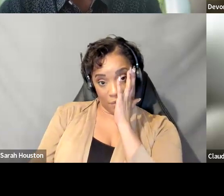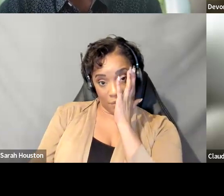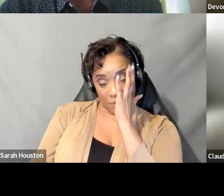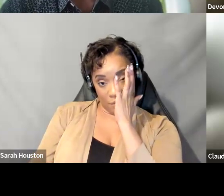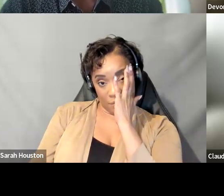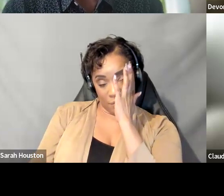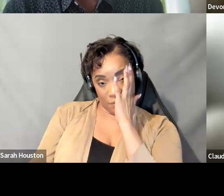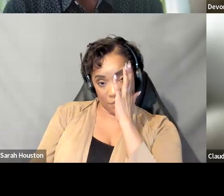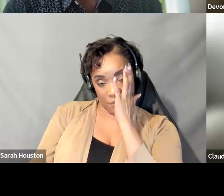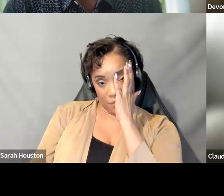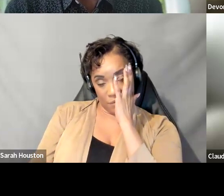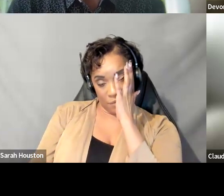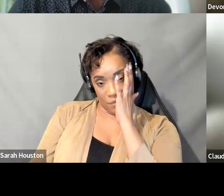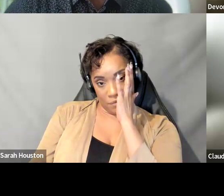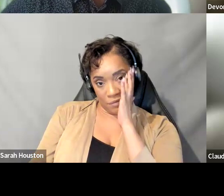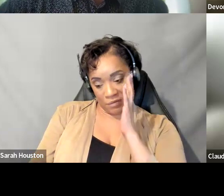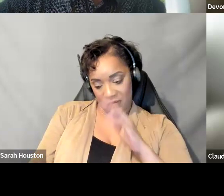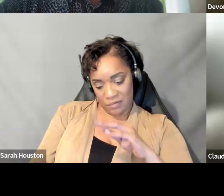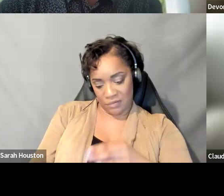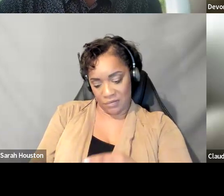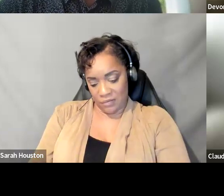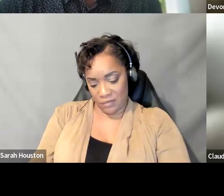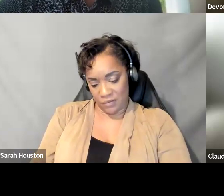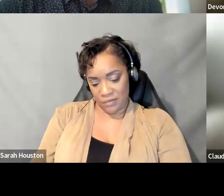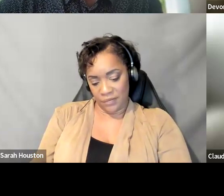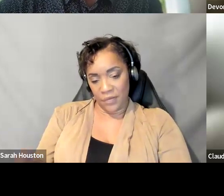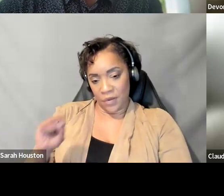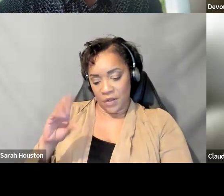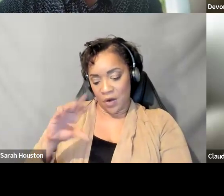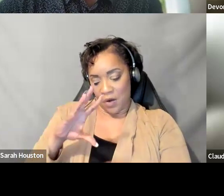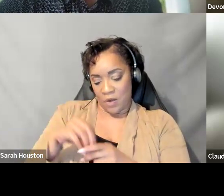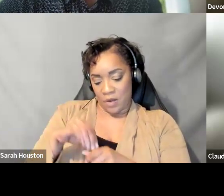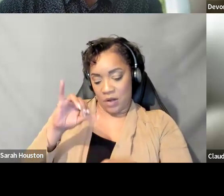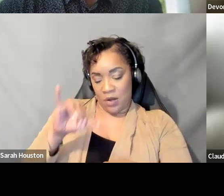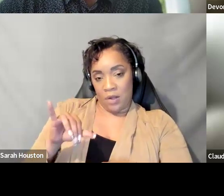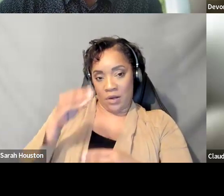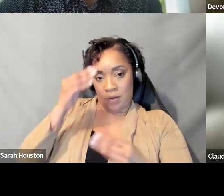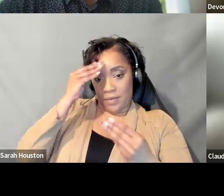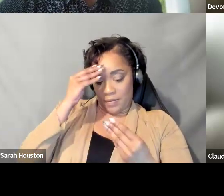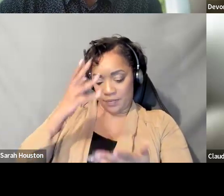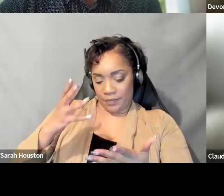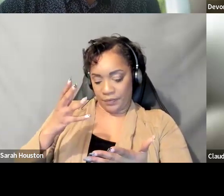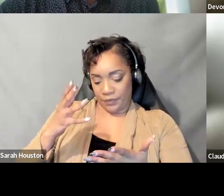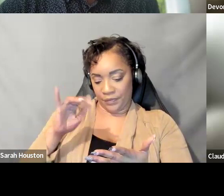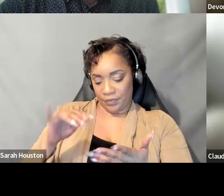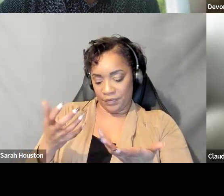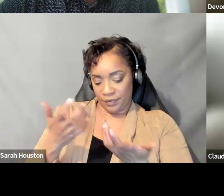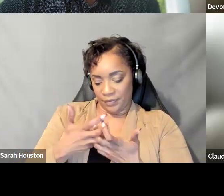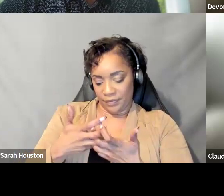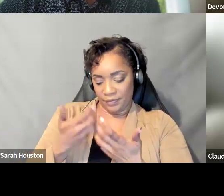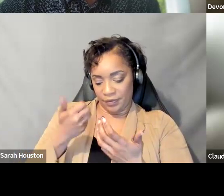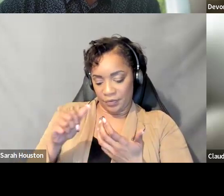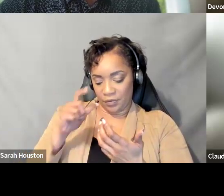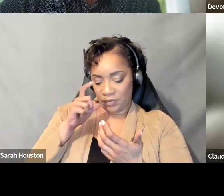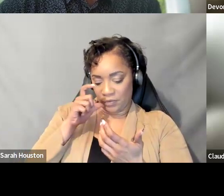Sure. So within the household pulse survey data, it combines, it's anyone who's experiencing long COVID,